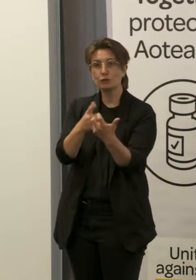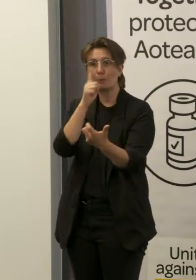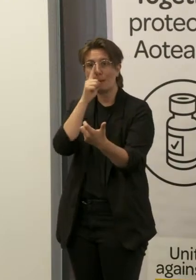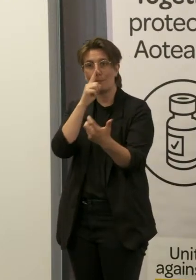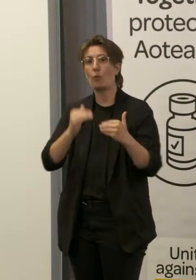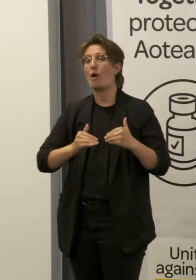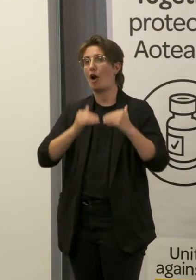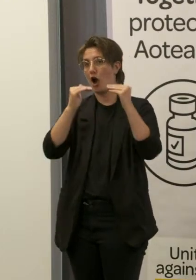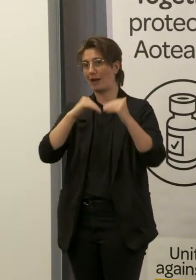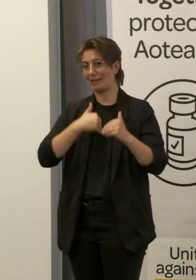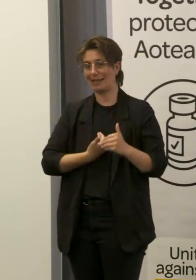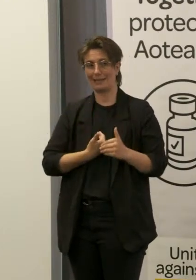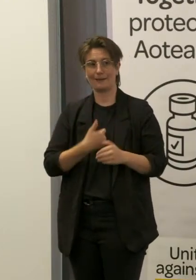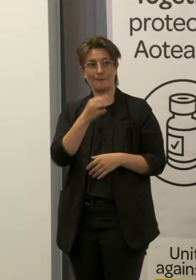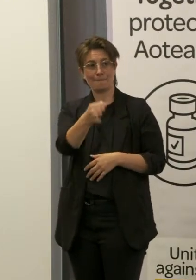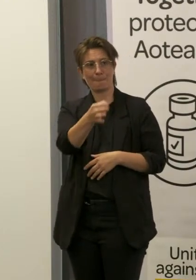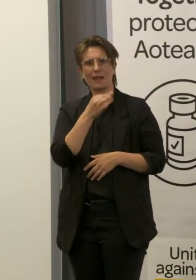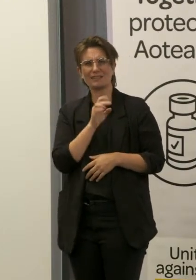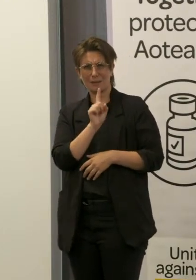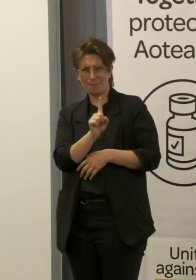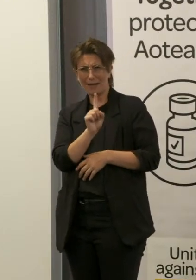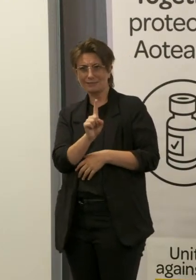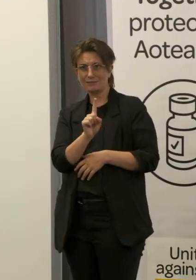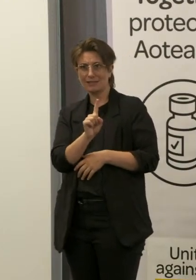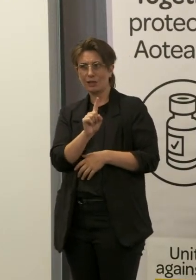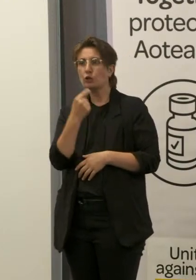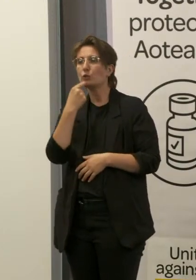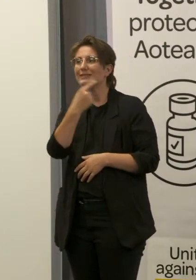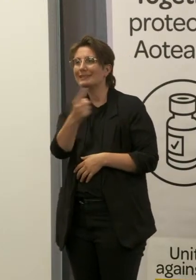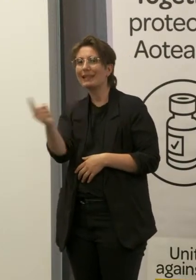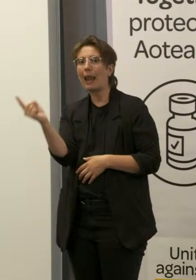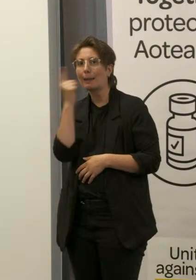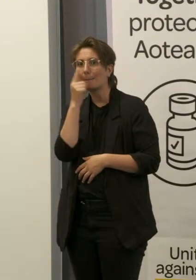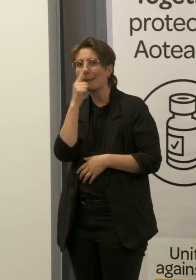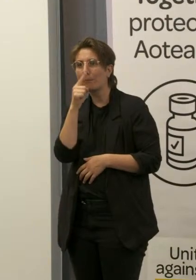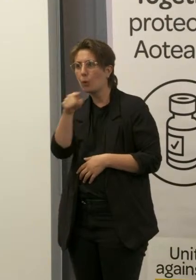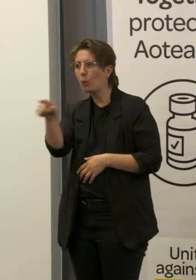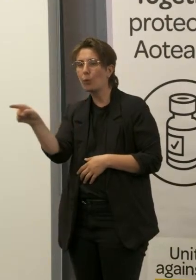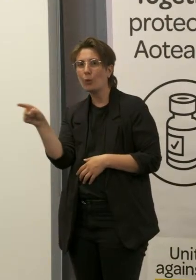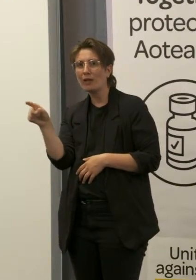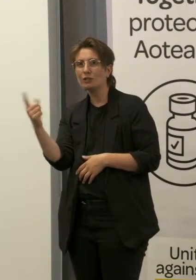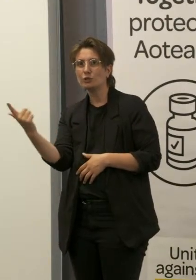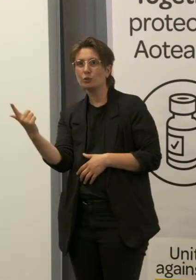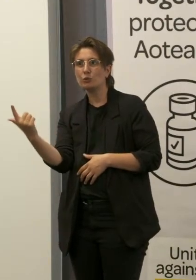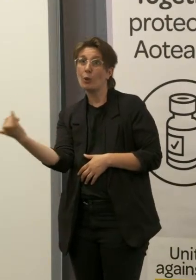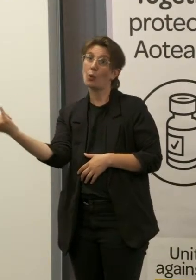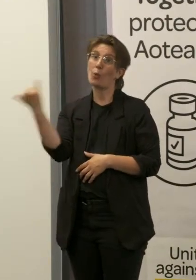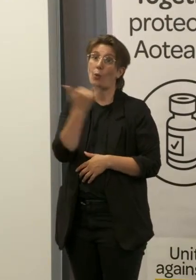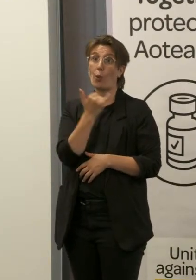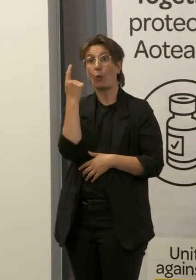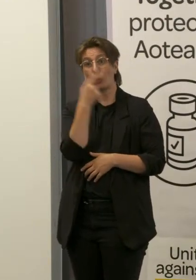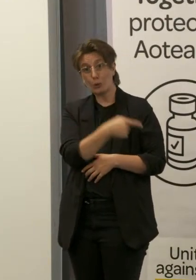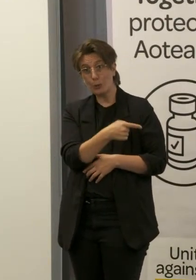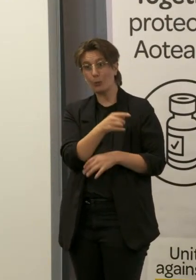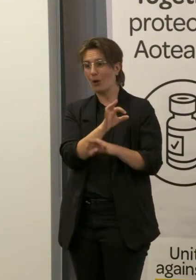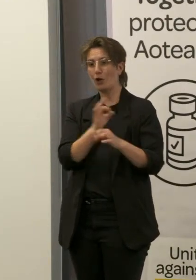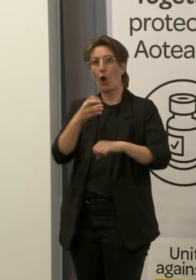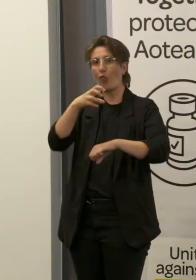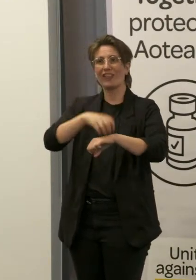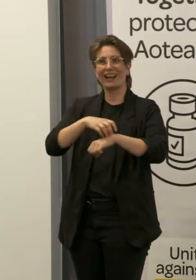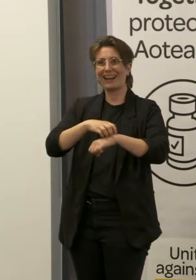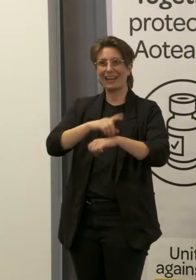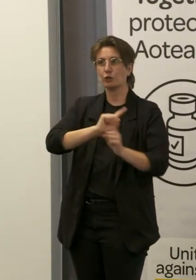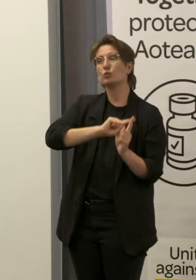the clinics go to our whānau. As an example, Waikato Moana, 2.5 hours to get to Rotorua clinic, or 2 hours back